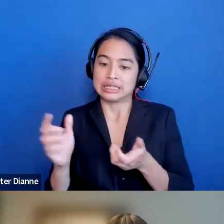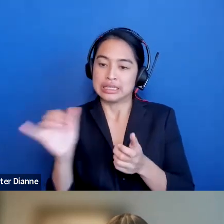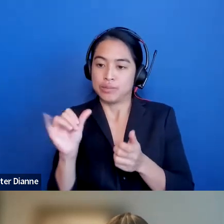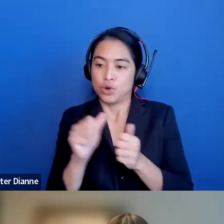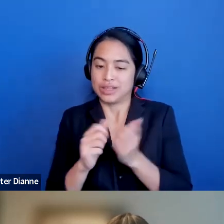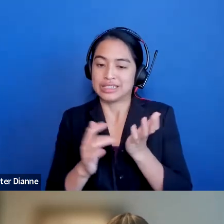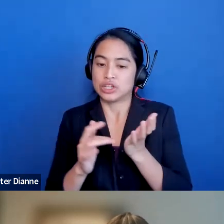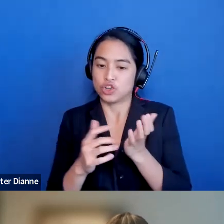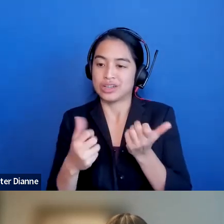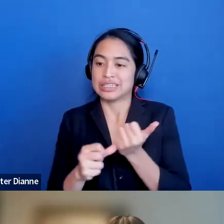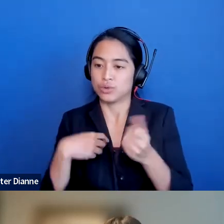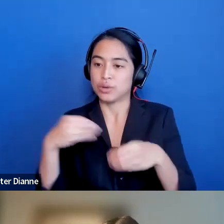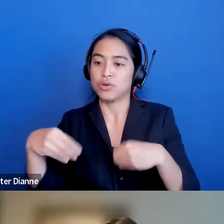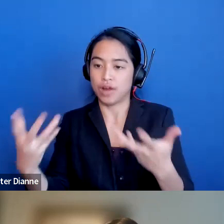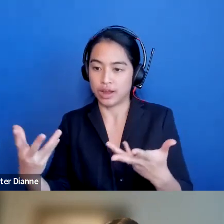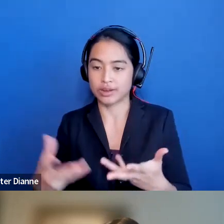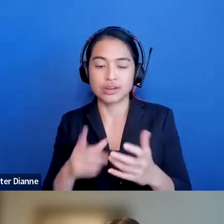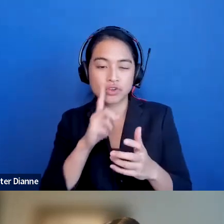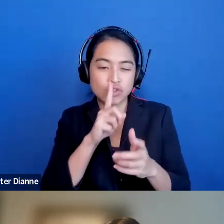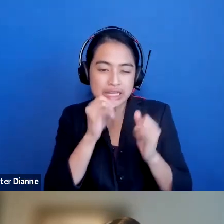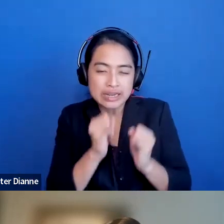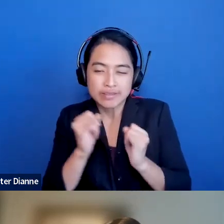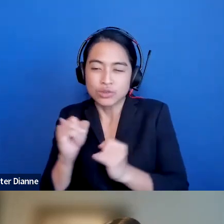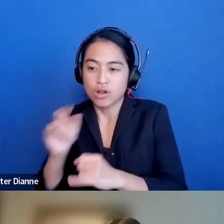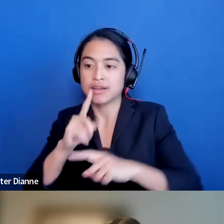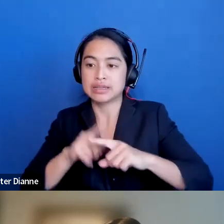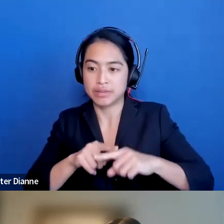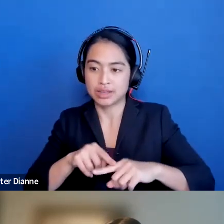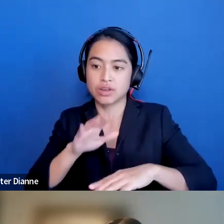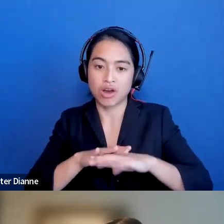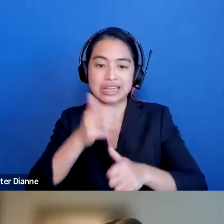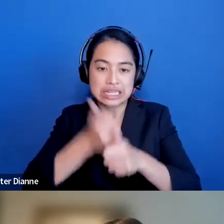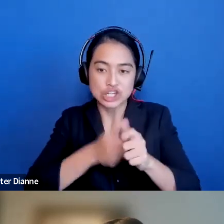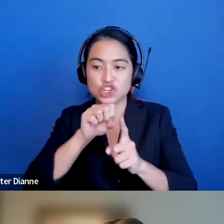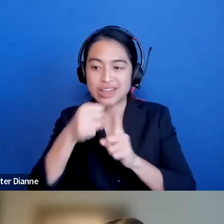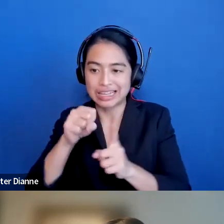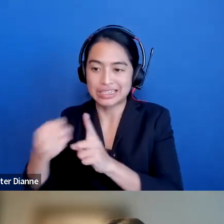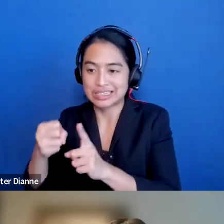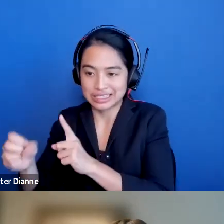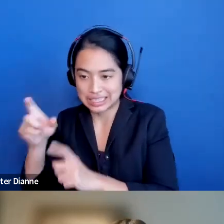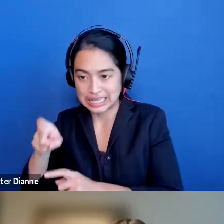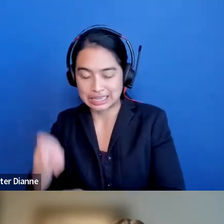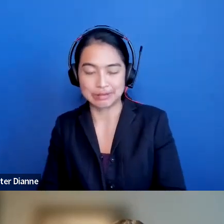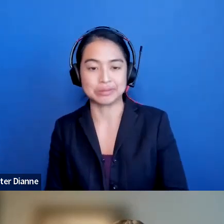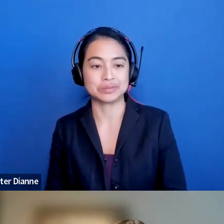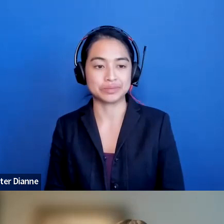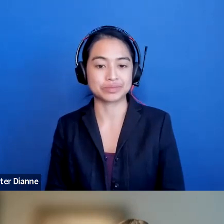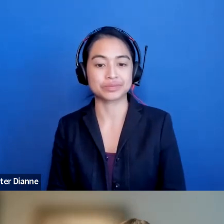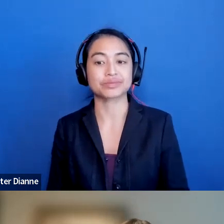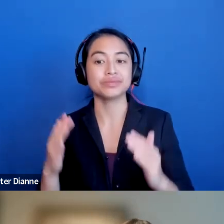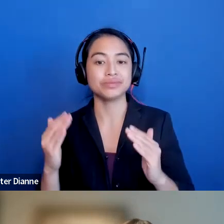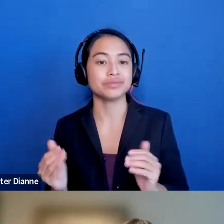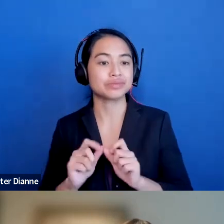assistance that we provide. It's individualized and it's really based on a case-by-case needs. Next